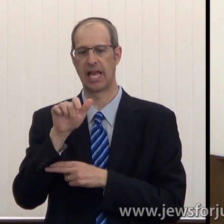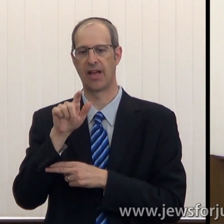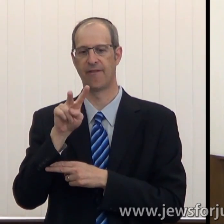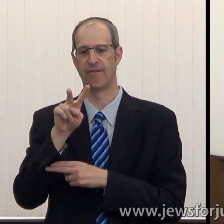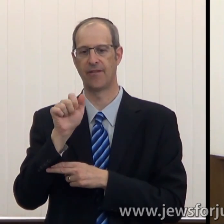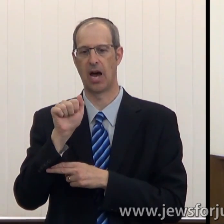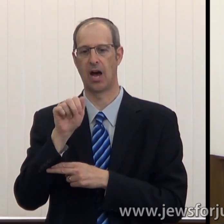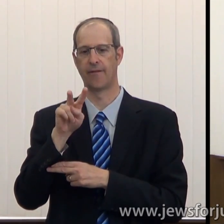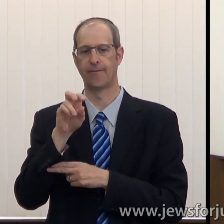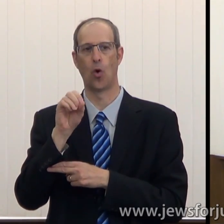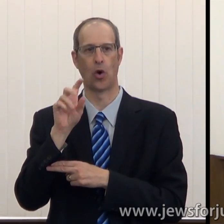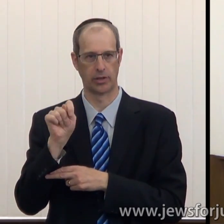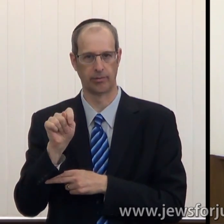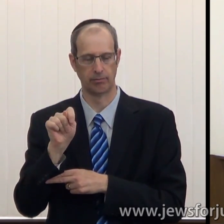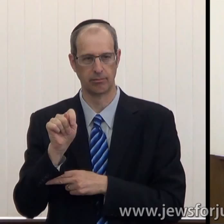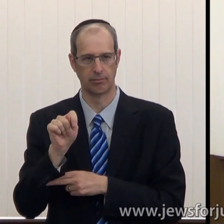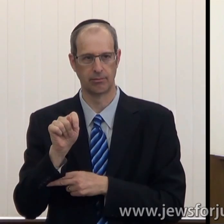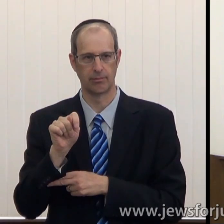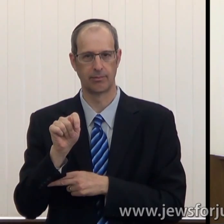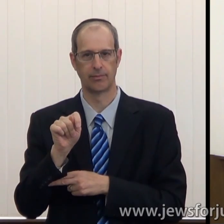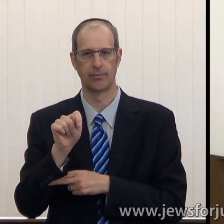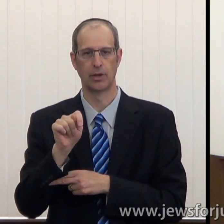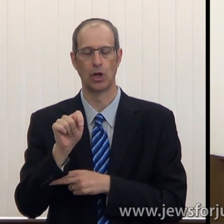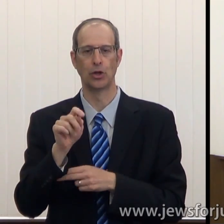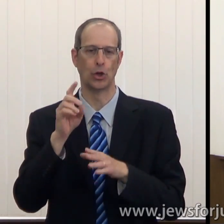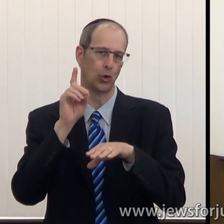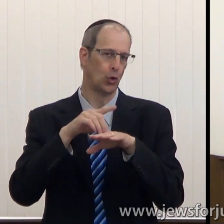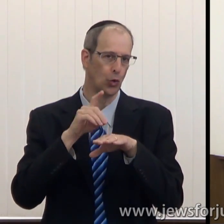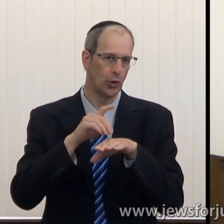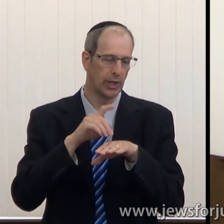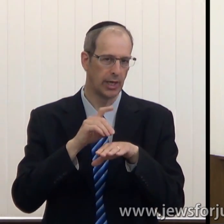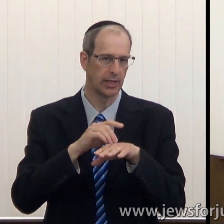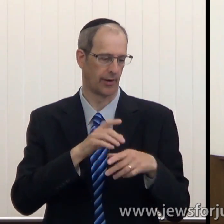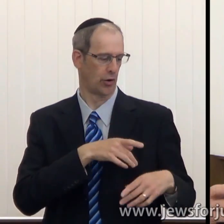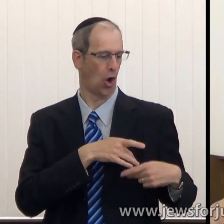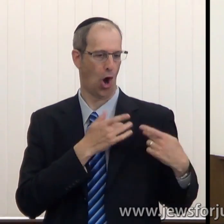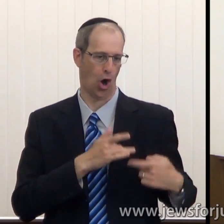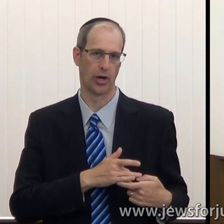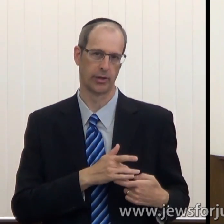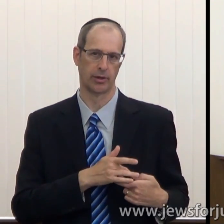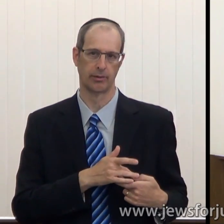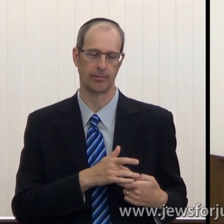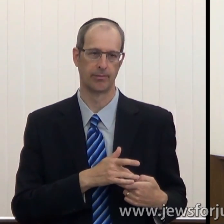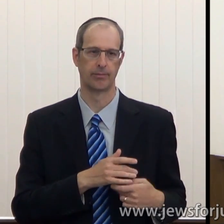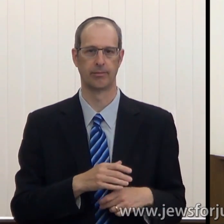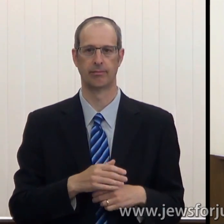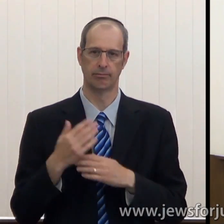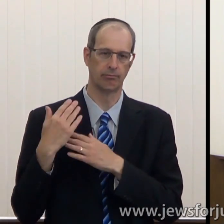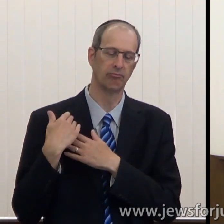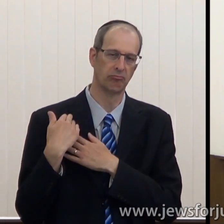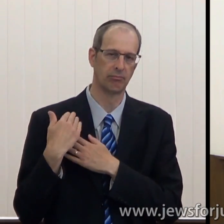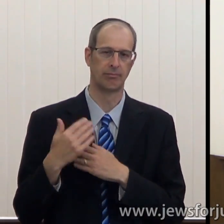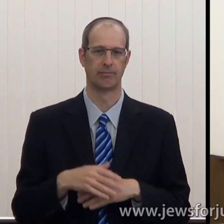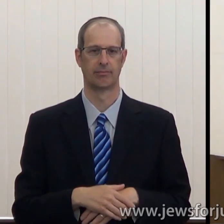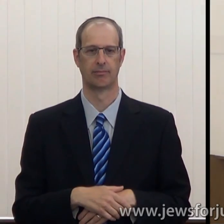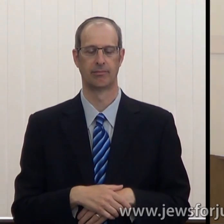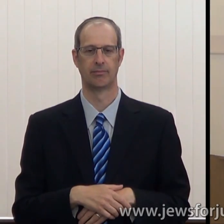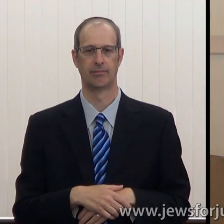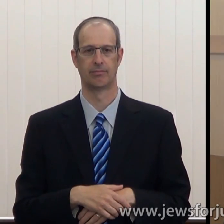The Chovot HaLevavot, The Responsibilities of the Heart.